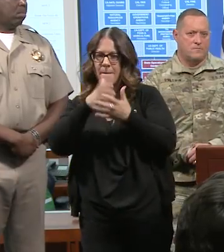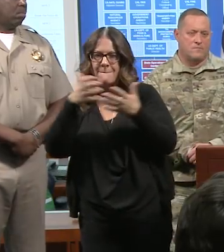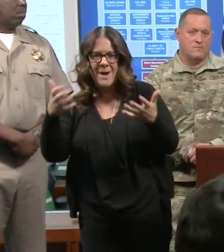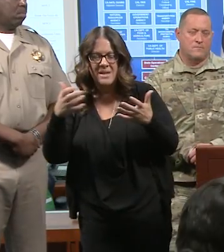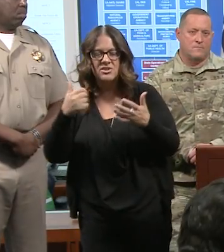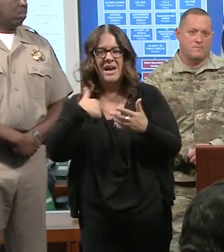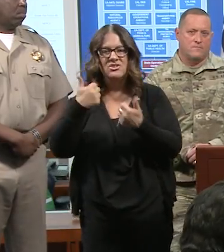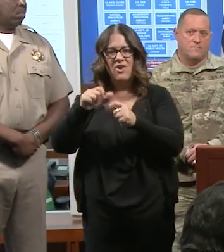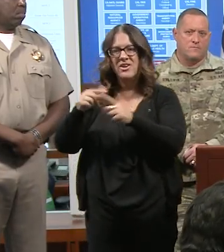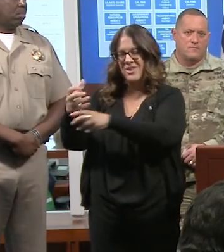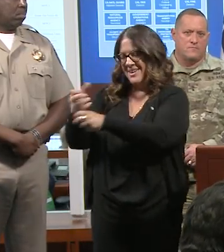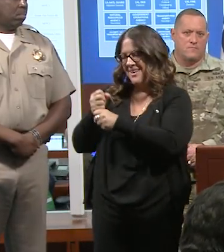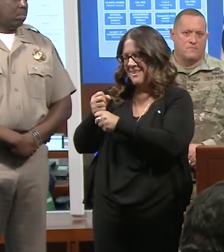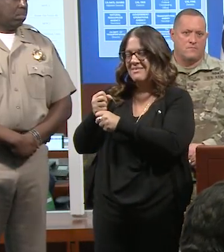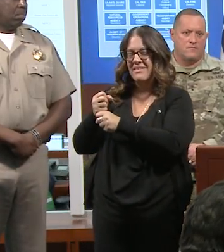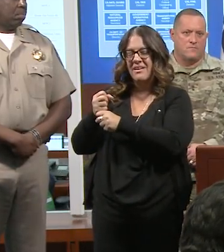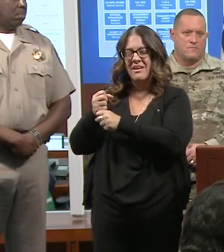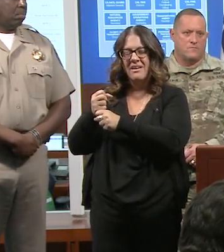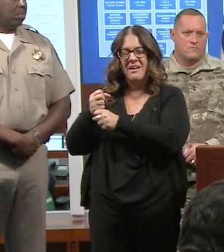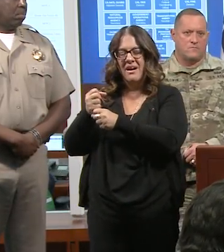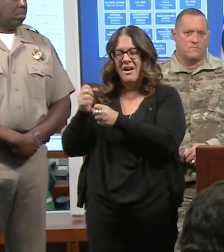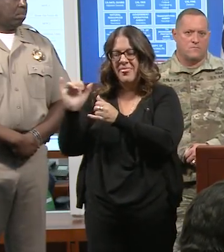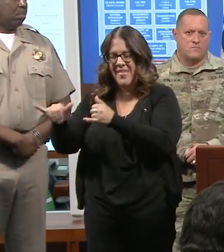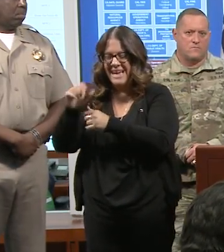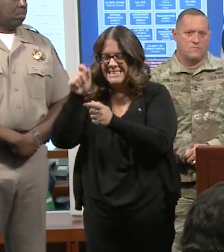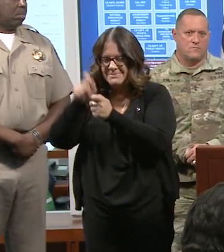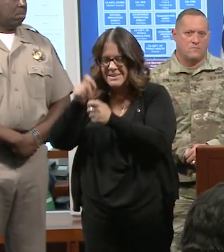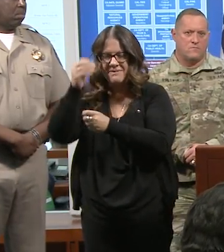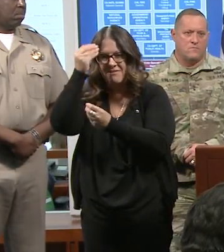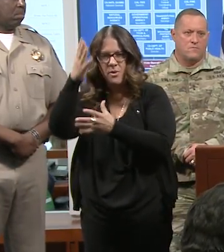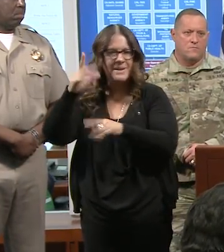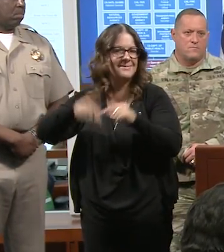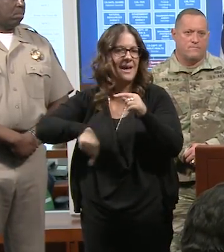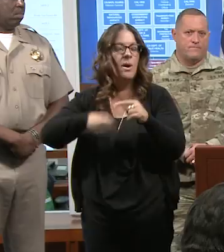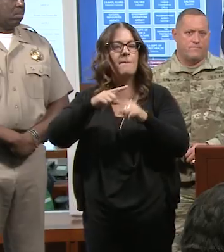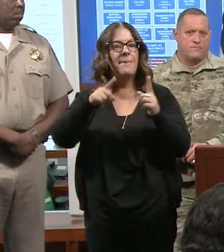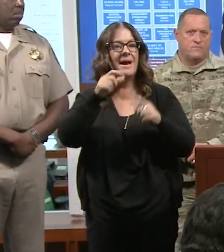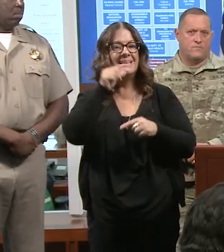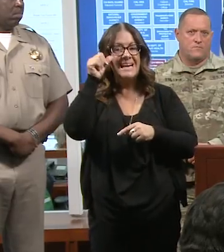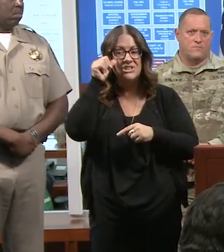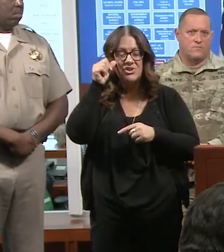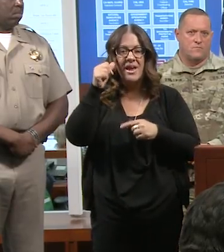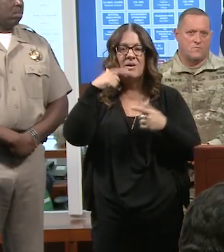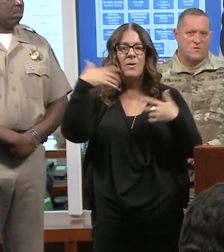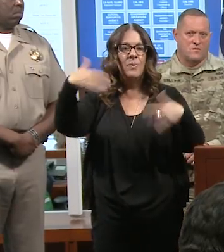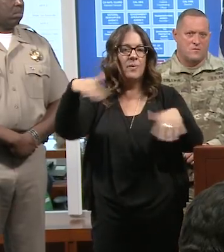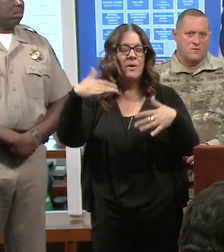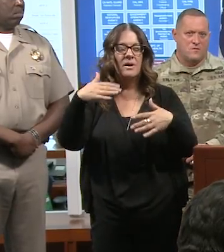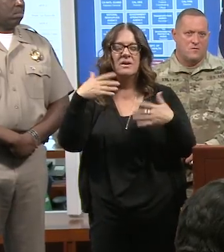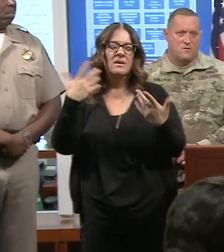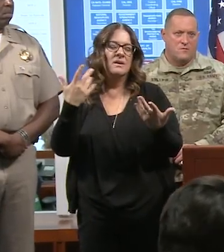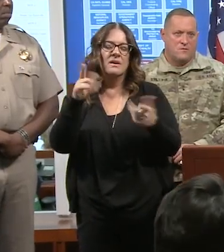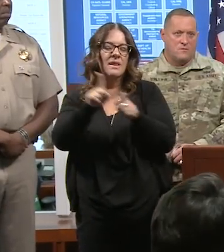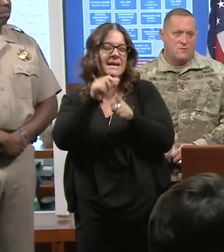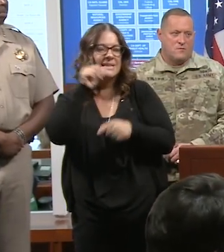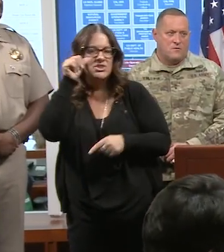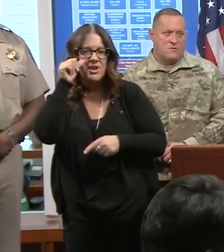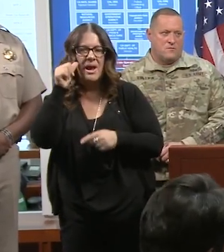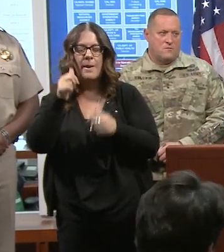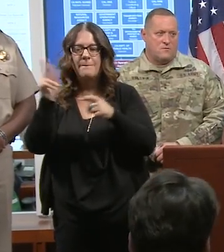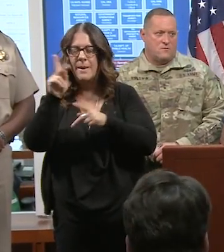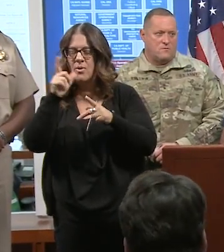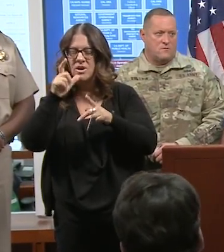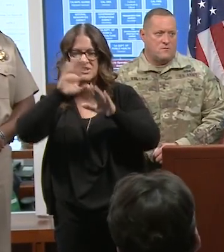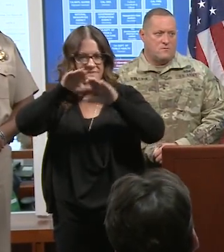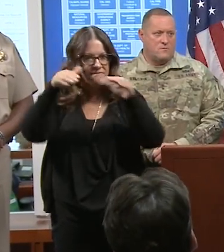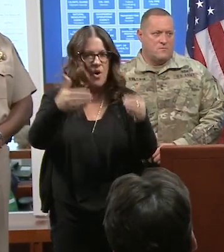some. You know, folks are working really hard, and a day like yesterday, particularly on the Atlas fire, where these fires are